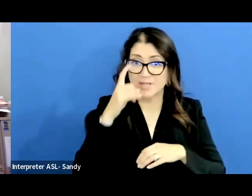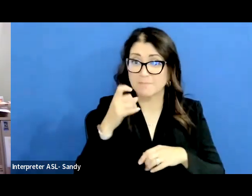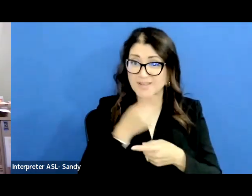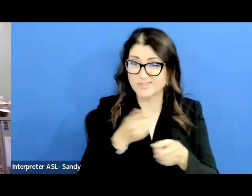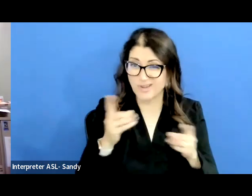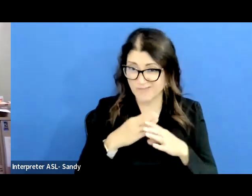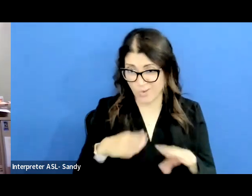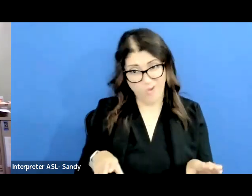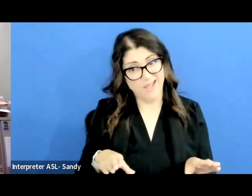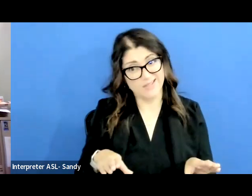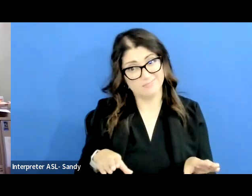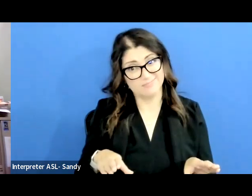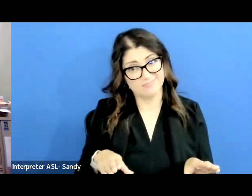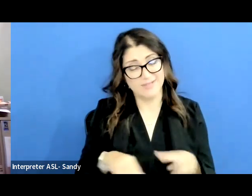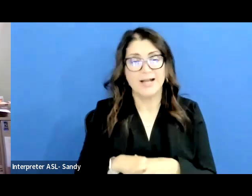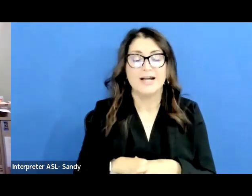very quiet on me.